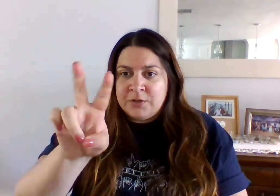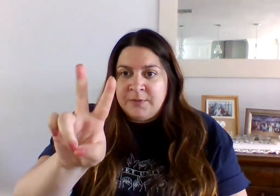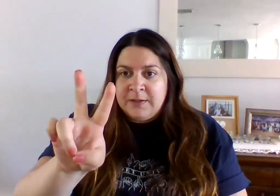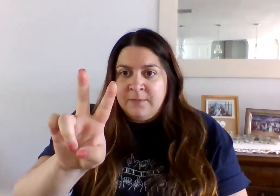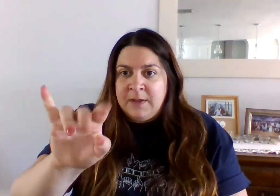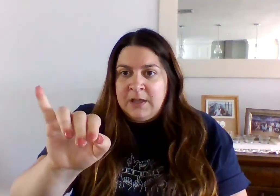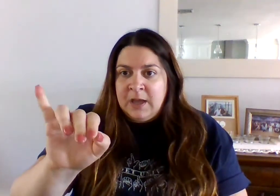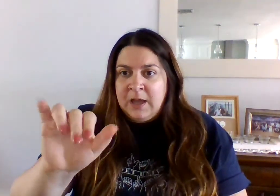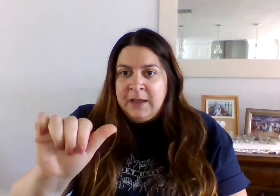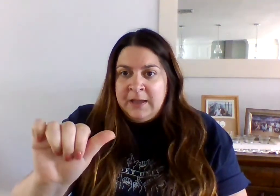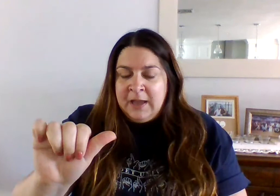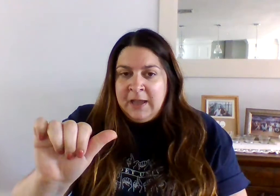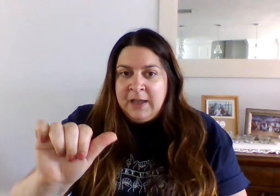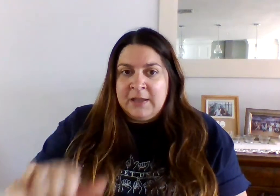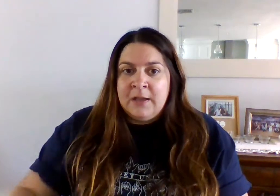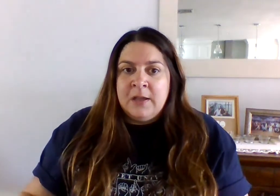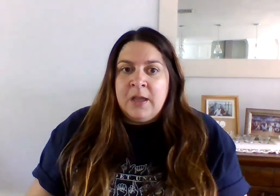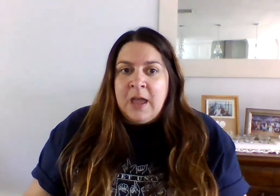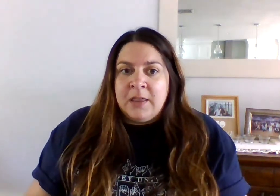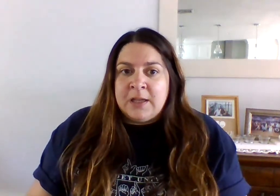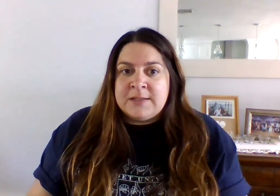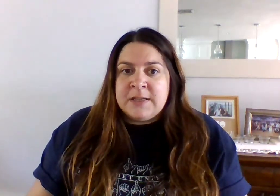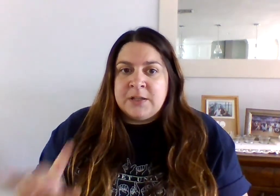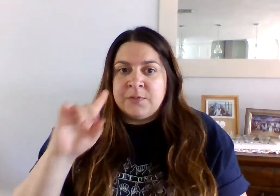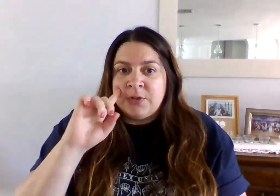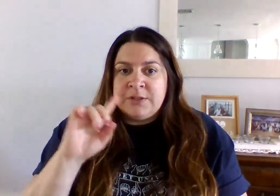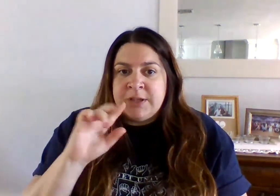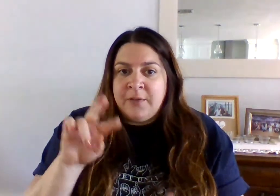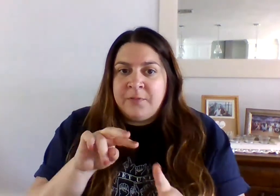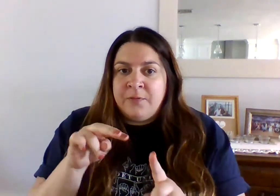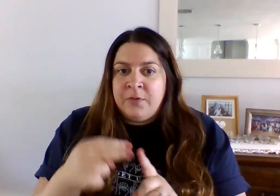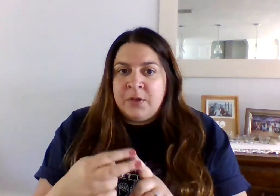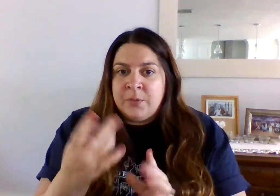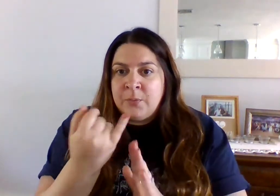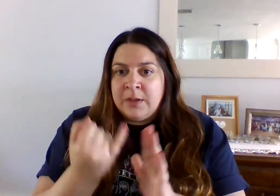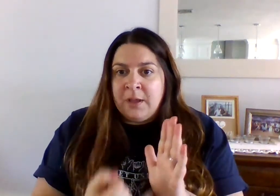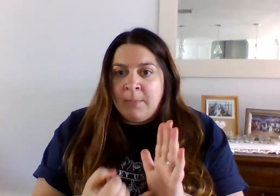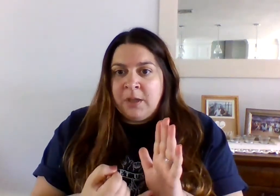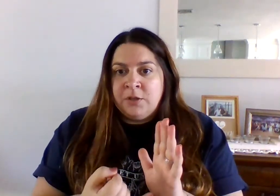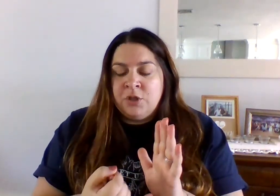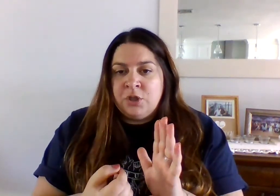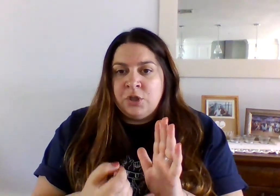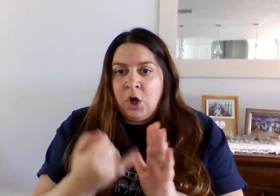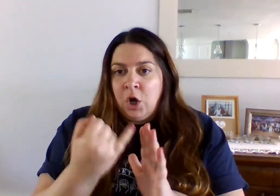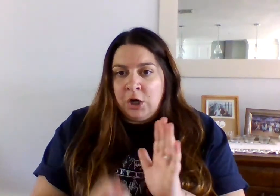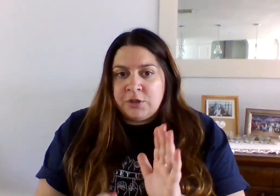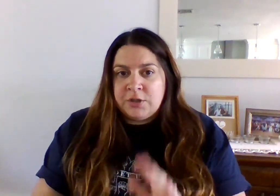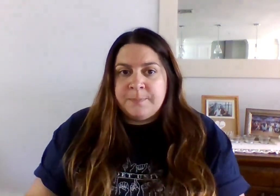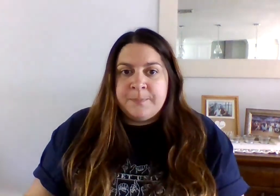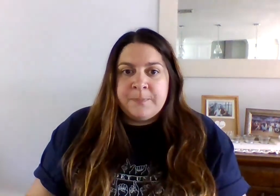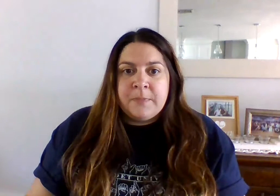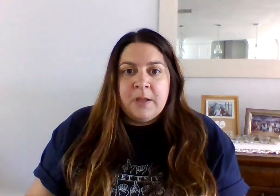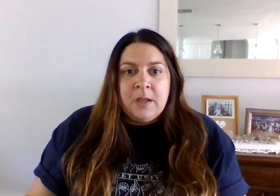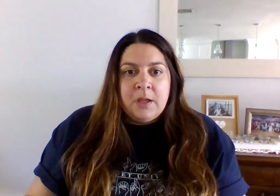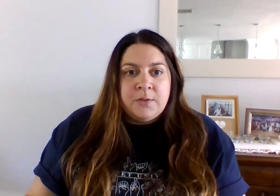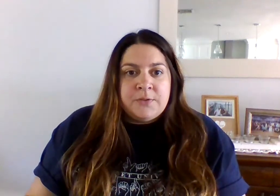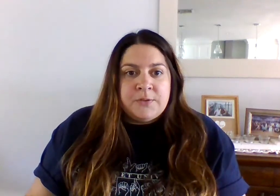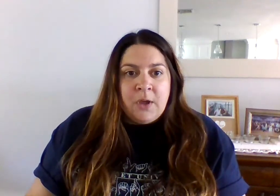apostrophe VIA, and that stands for Deaf View Image Art.